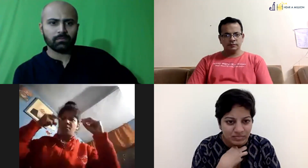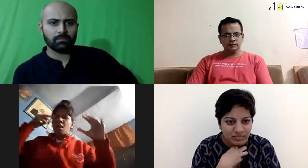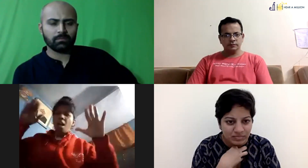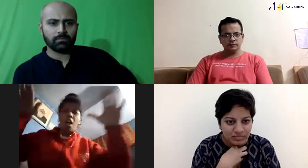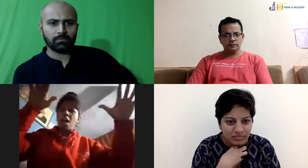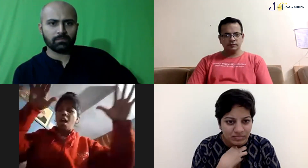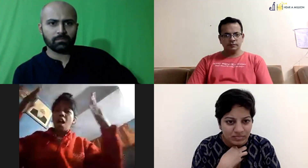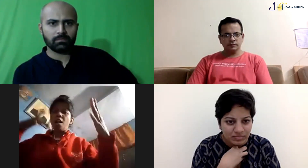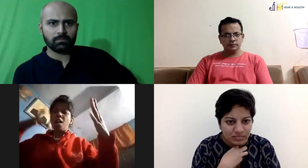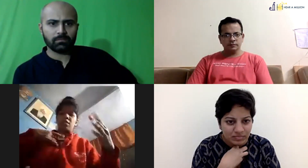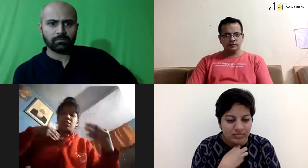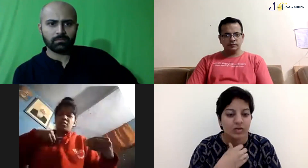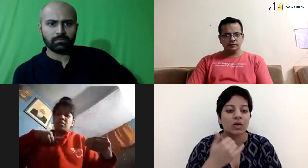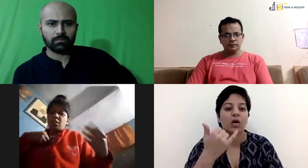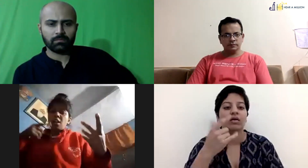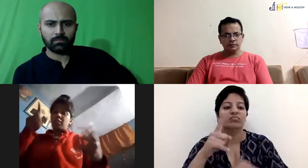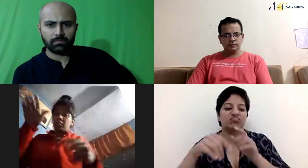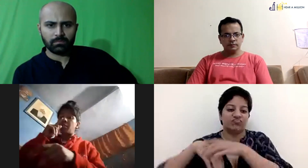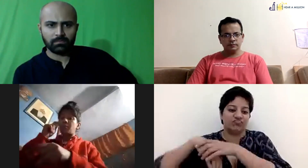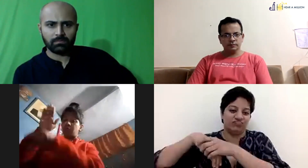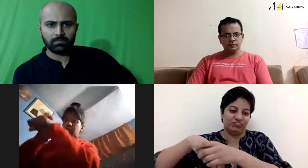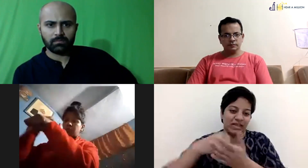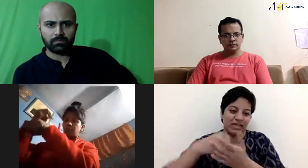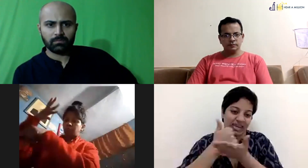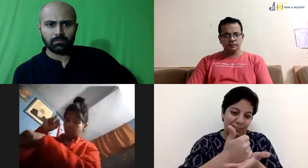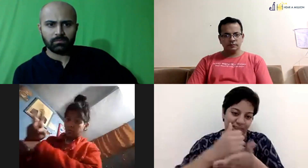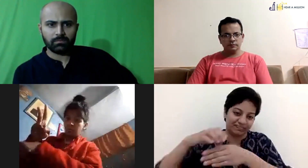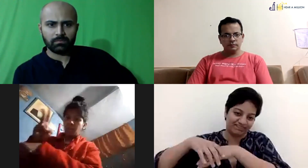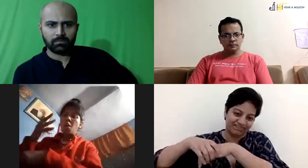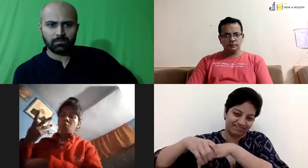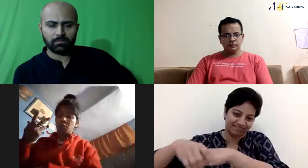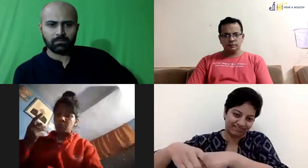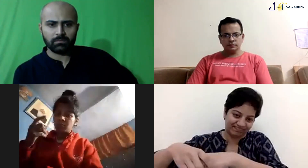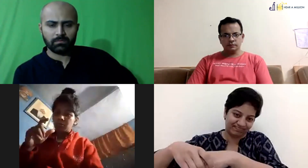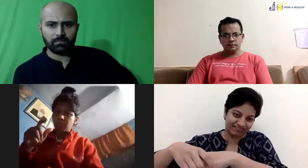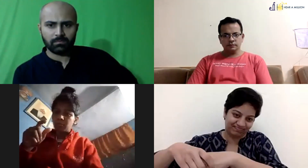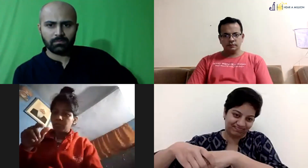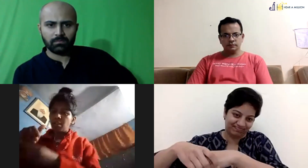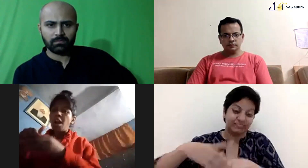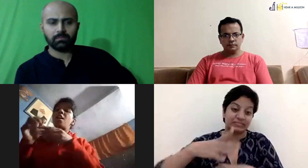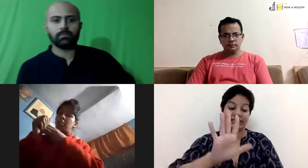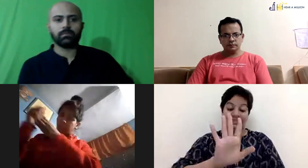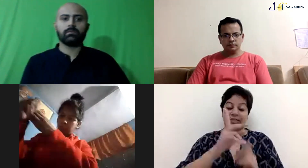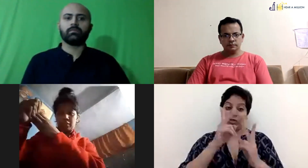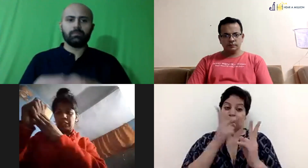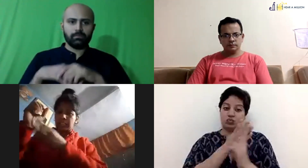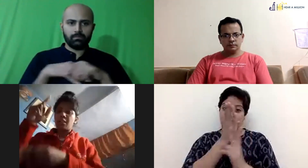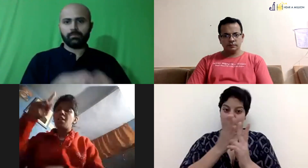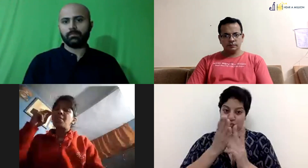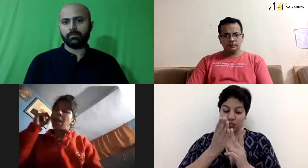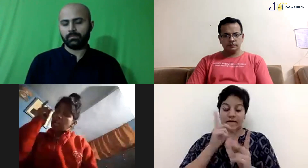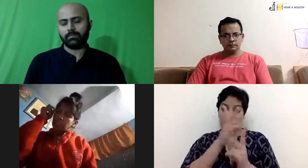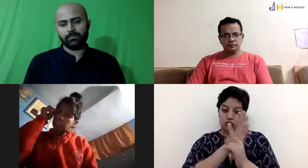saying that happens naturally. So, in night time when lights are not on, so you asked help from other